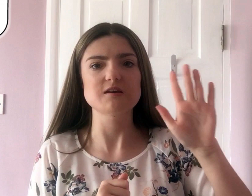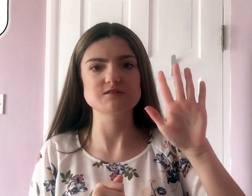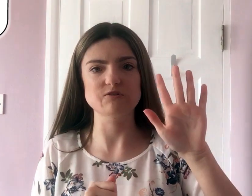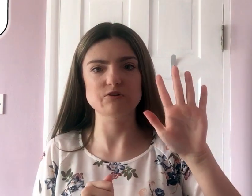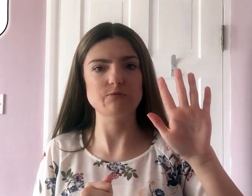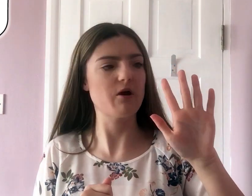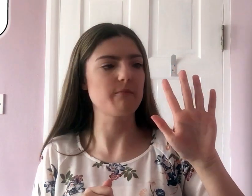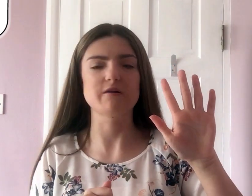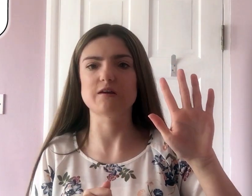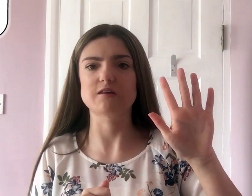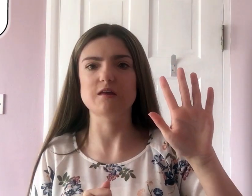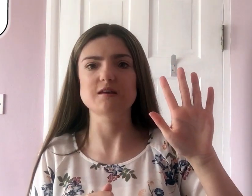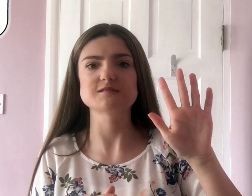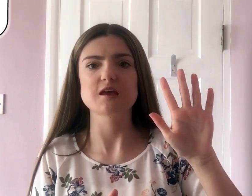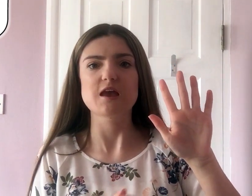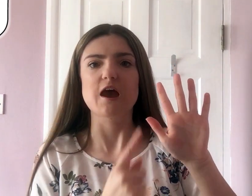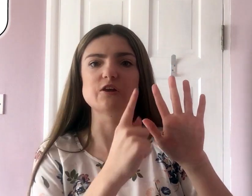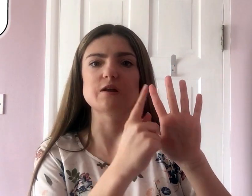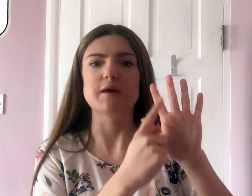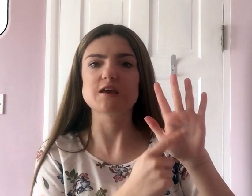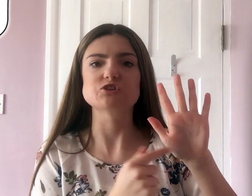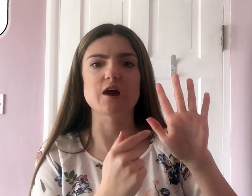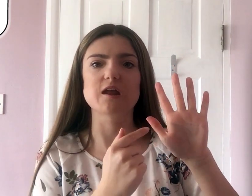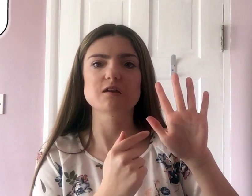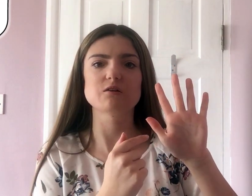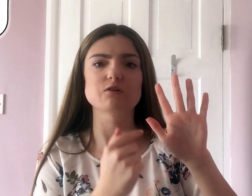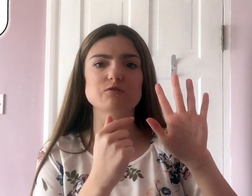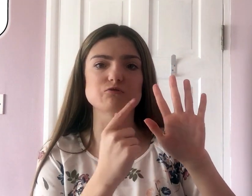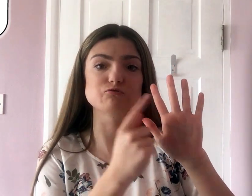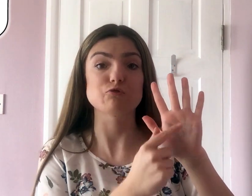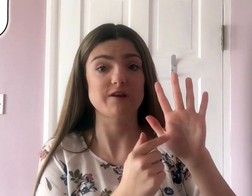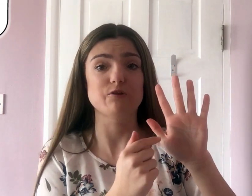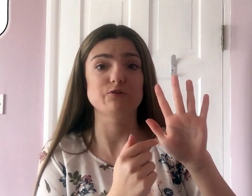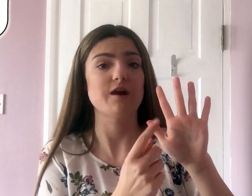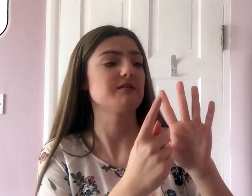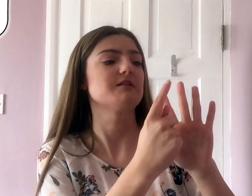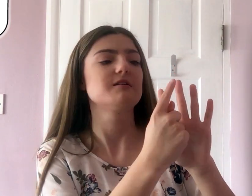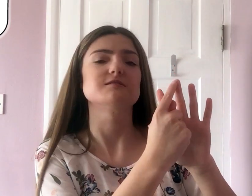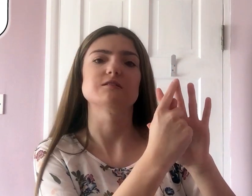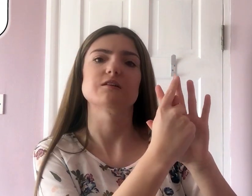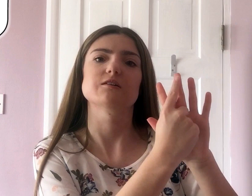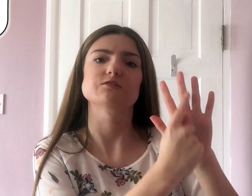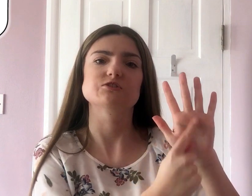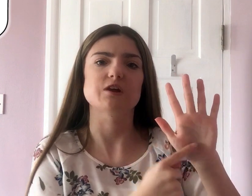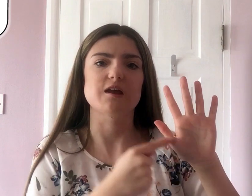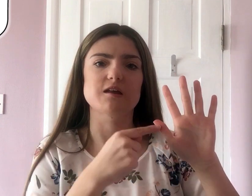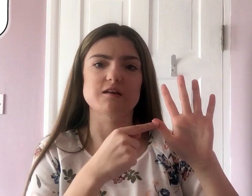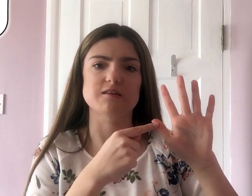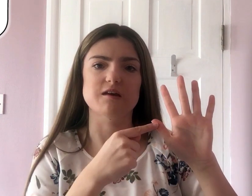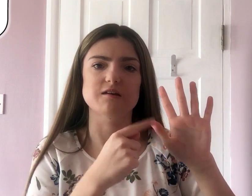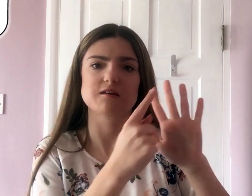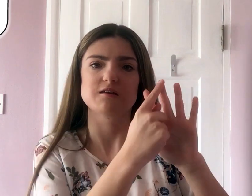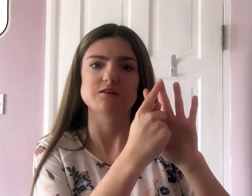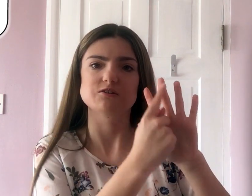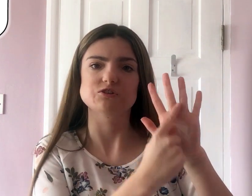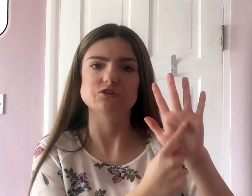so you've got your palm out like this, and you're going to make a J, drawing it on your hand. So you're going to go J, like that,